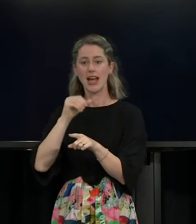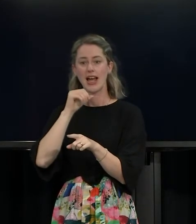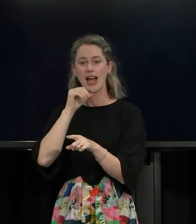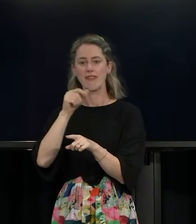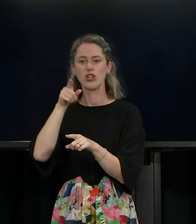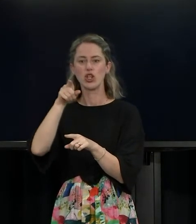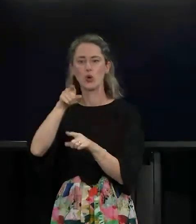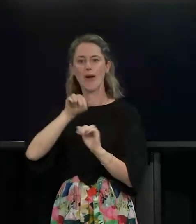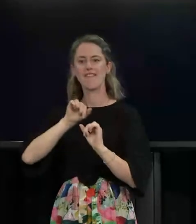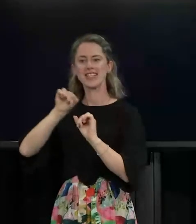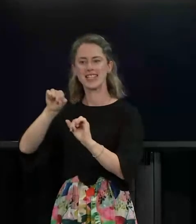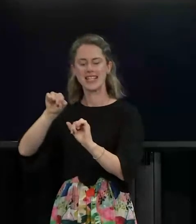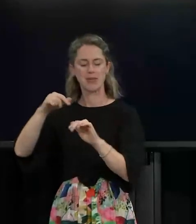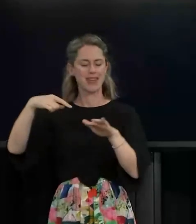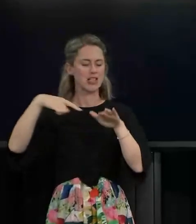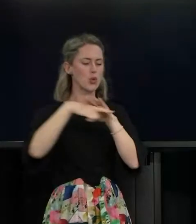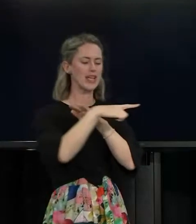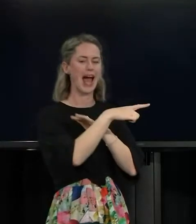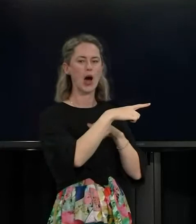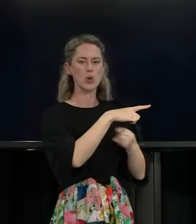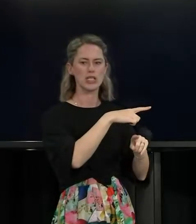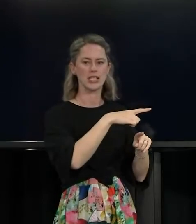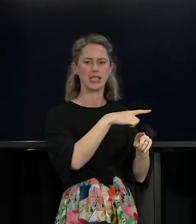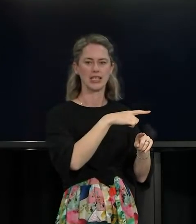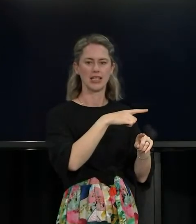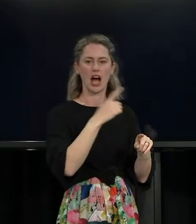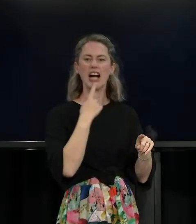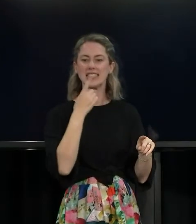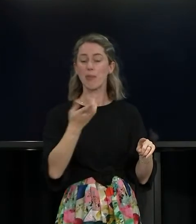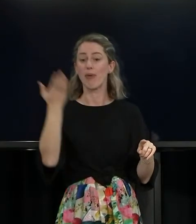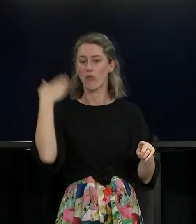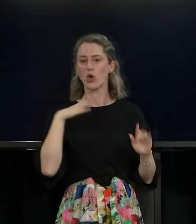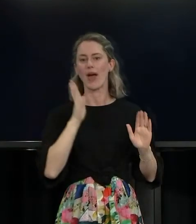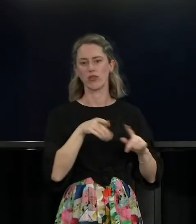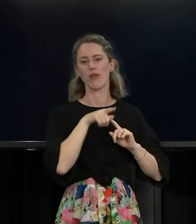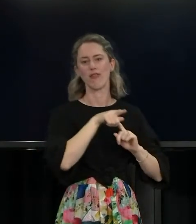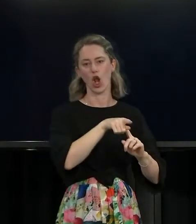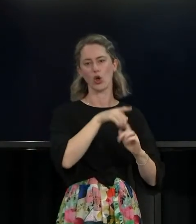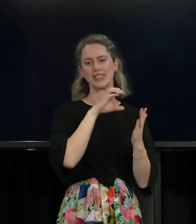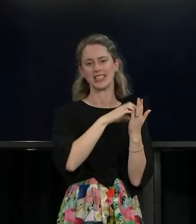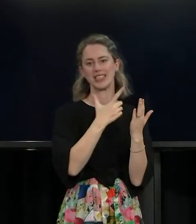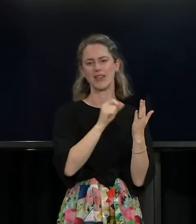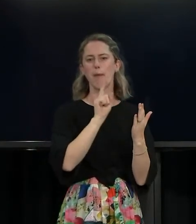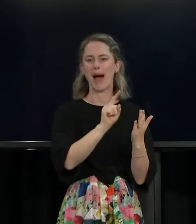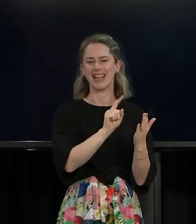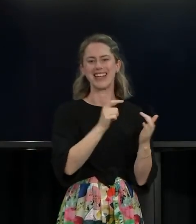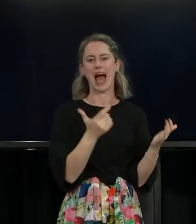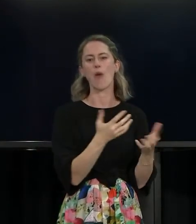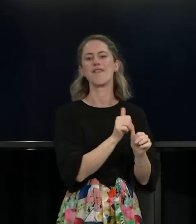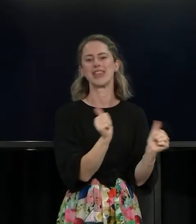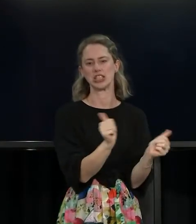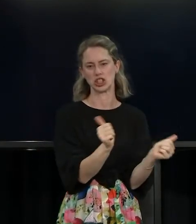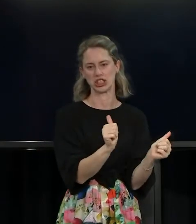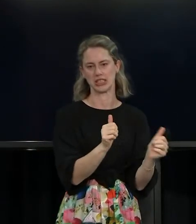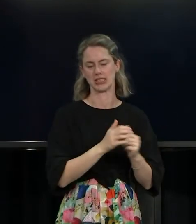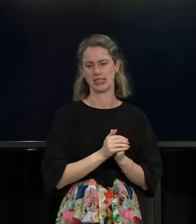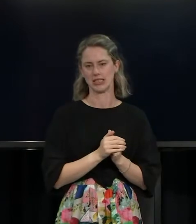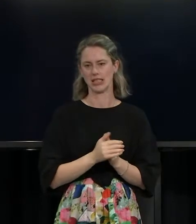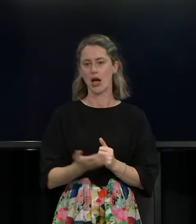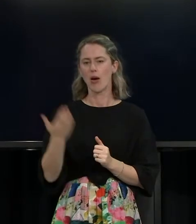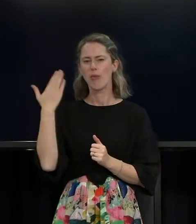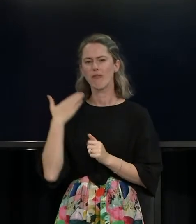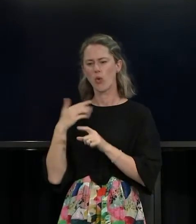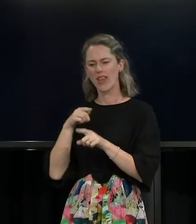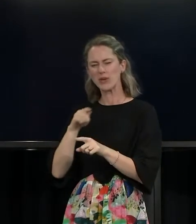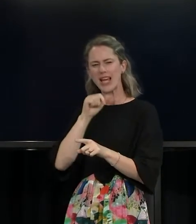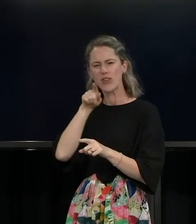Upper Hauraki that were covered by restrictions. Those restrictions applied to people who had been in that region between the 8th and